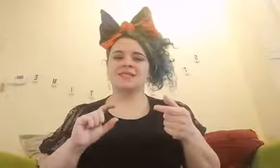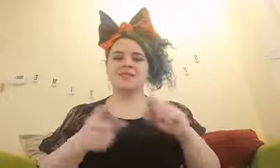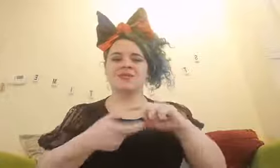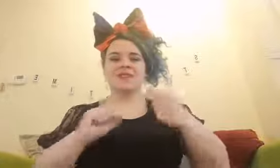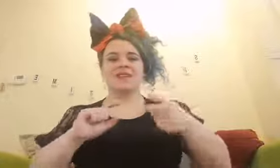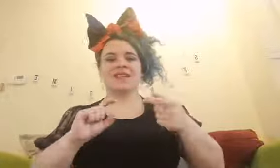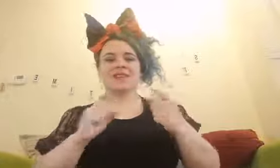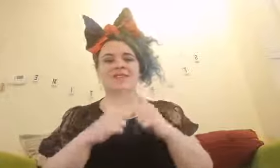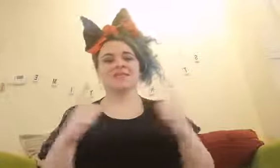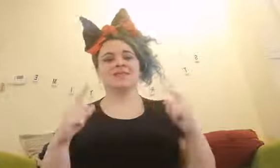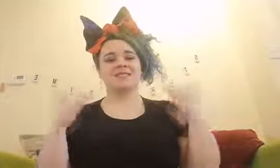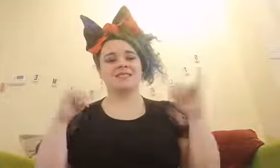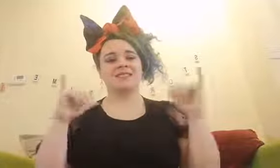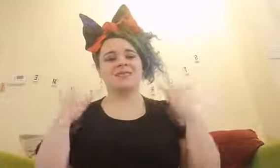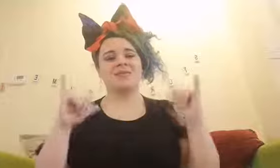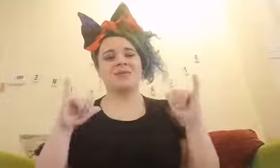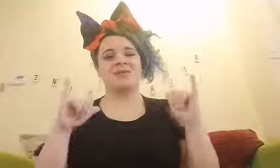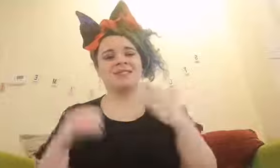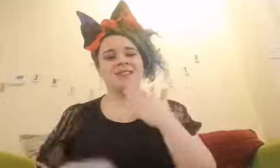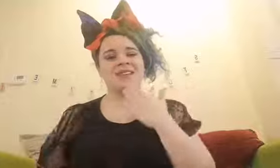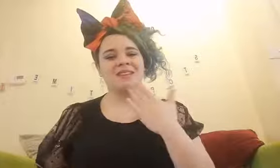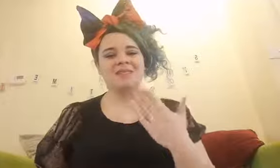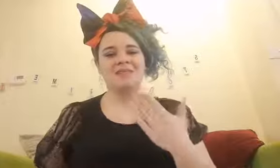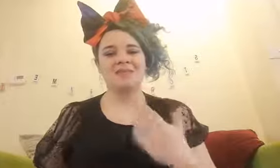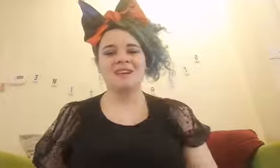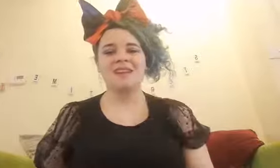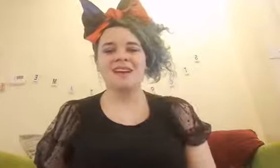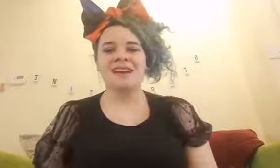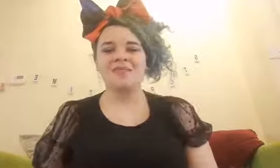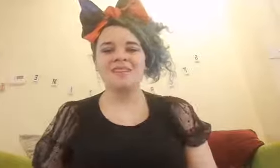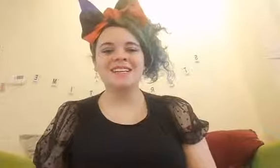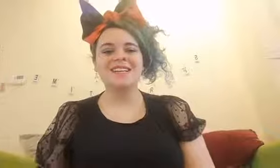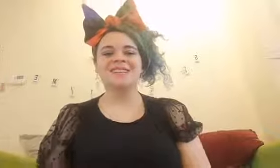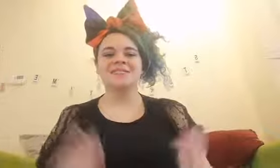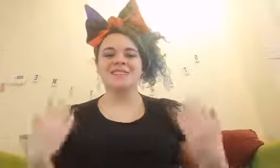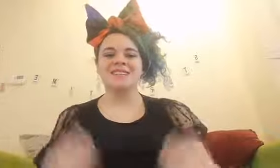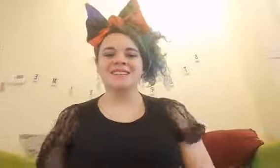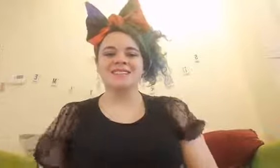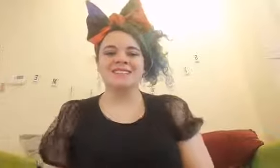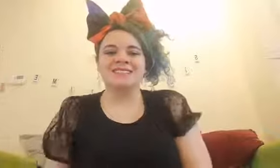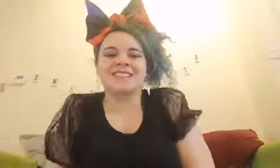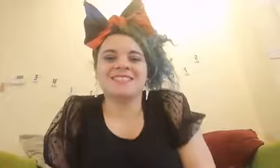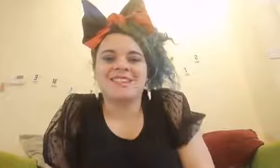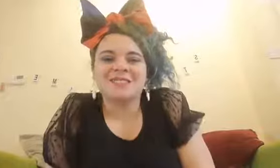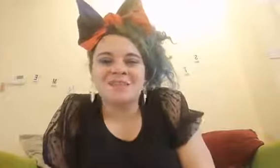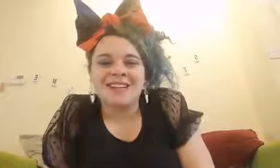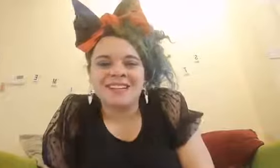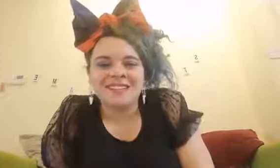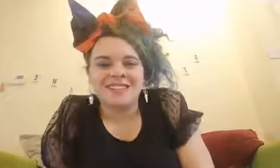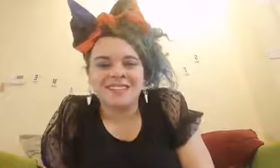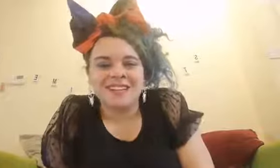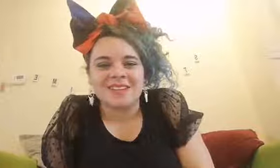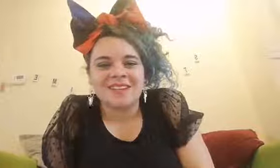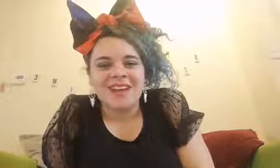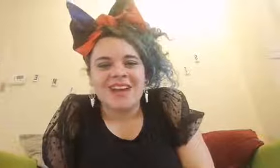of Creative Distance Festival. So thank you so much. I'm really glad you enjoyed it because they got to play a trick on them.